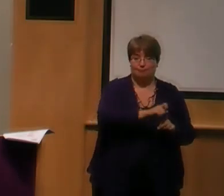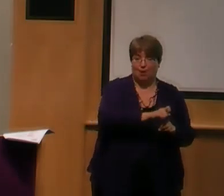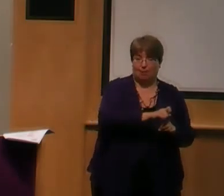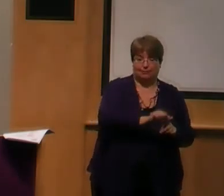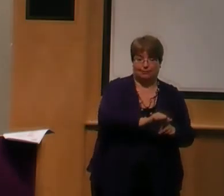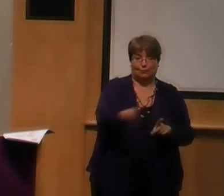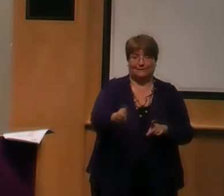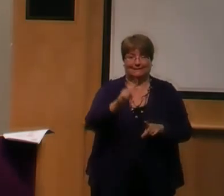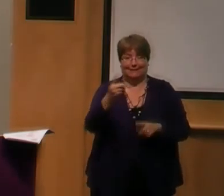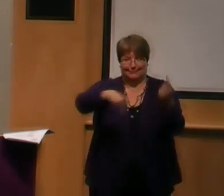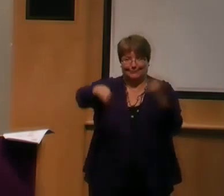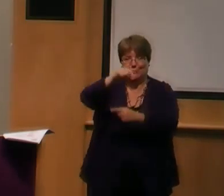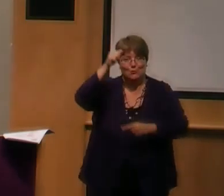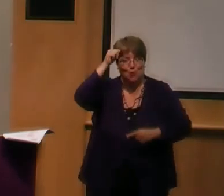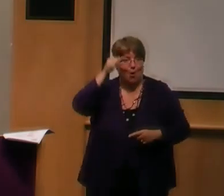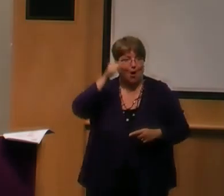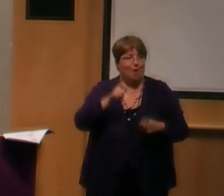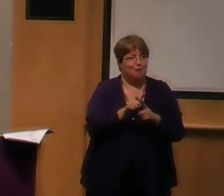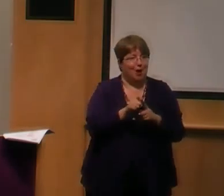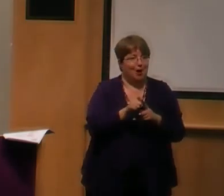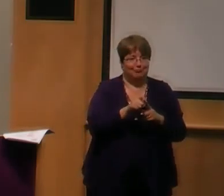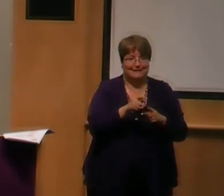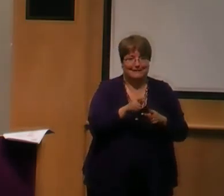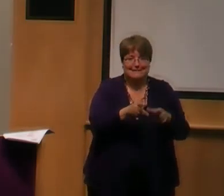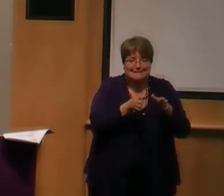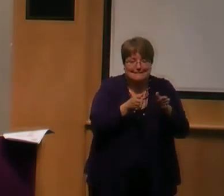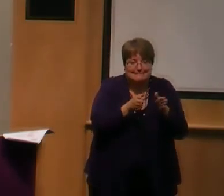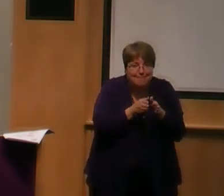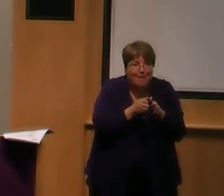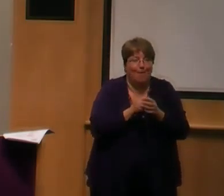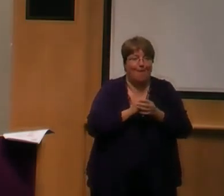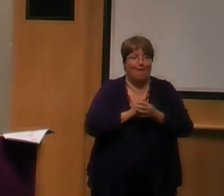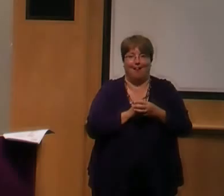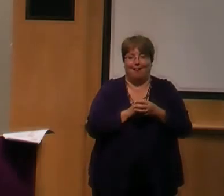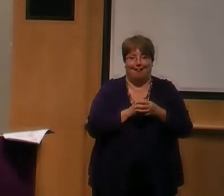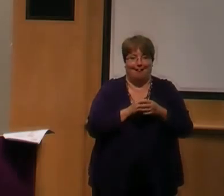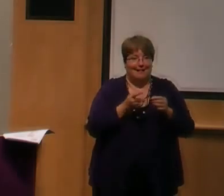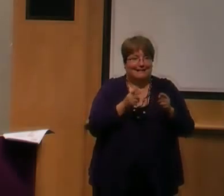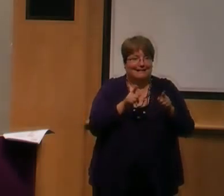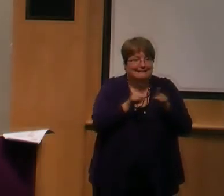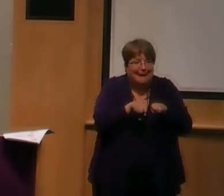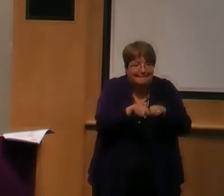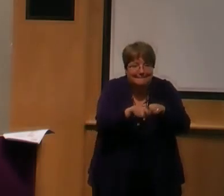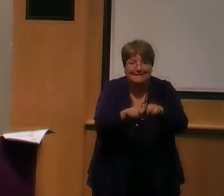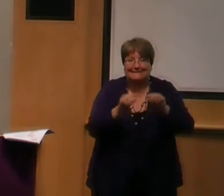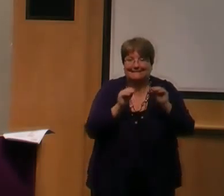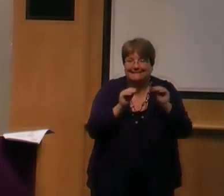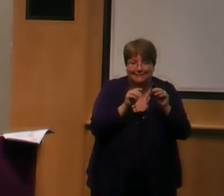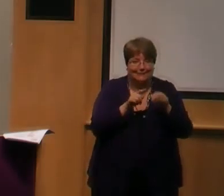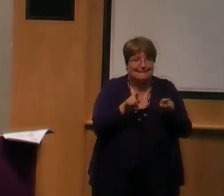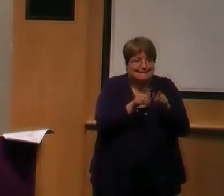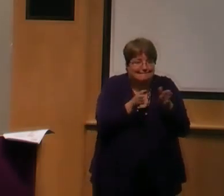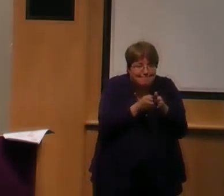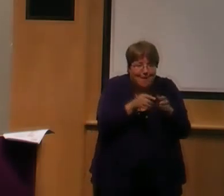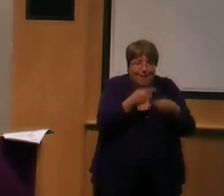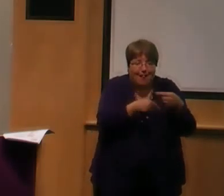young person moving from school to secondary school. We all move from school. It's a small safe building with the same teacher, the same